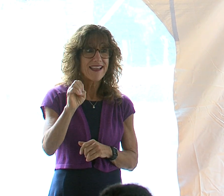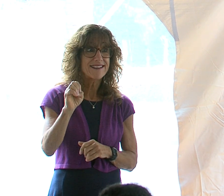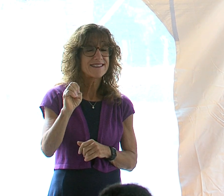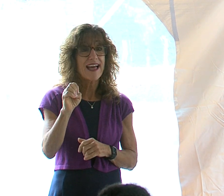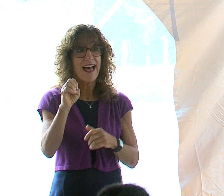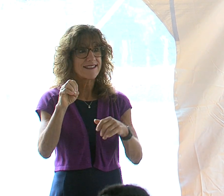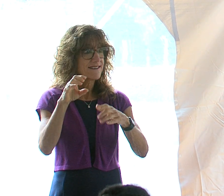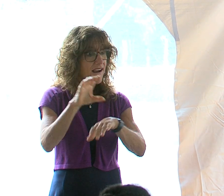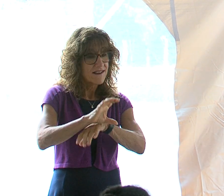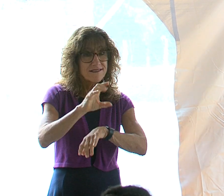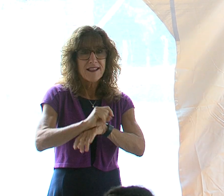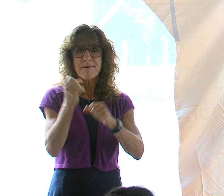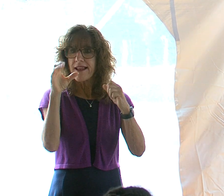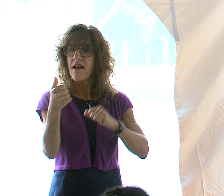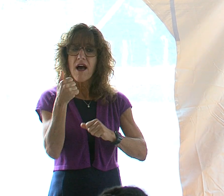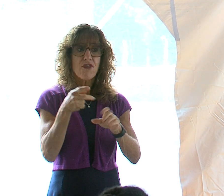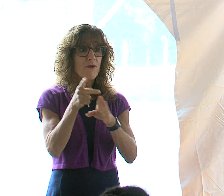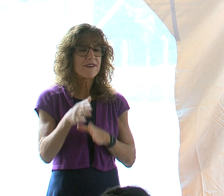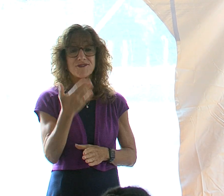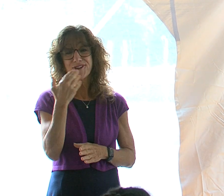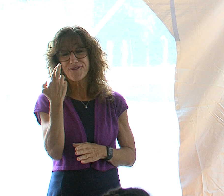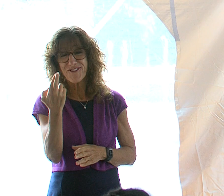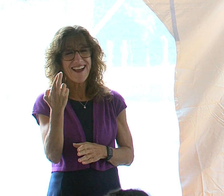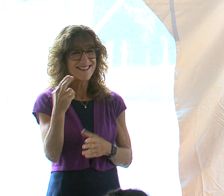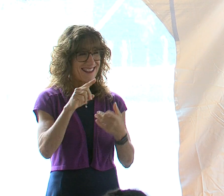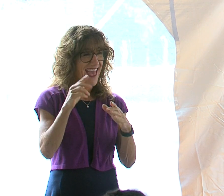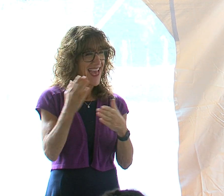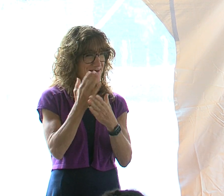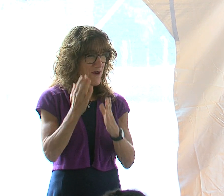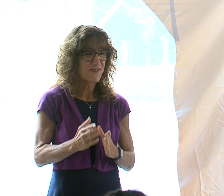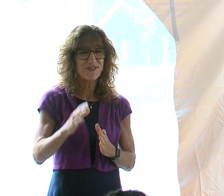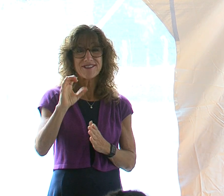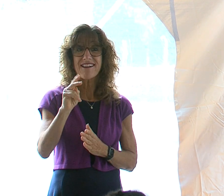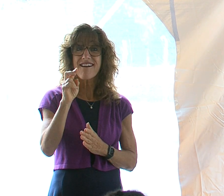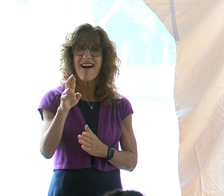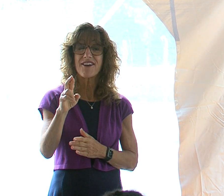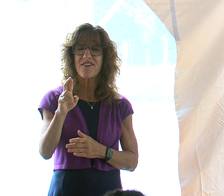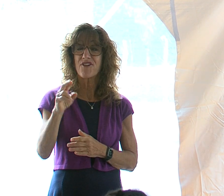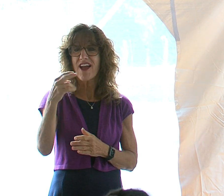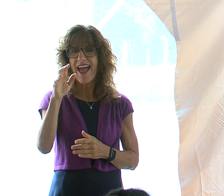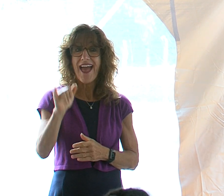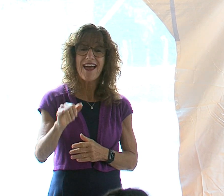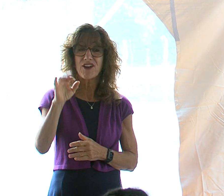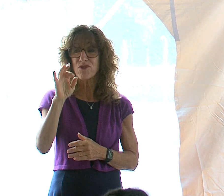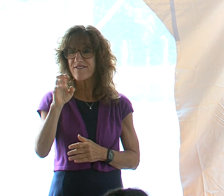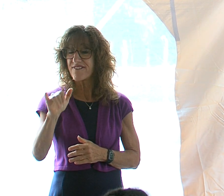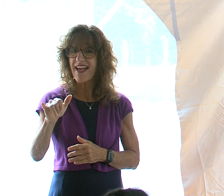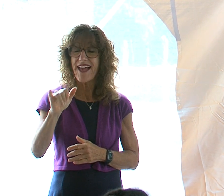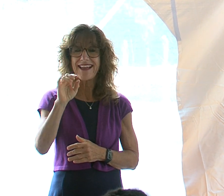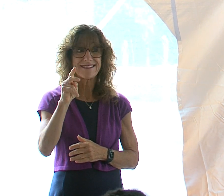other professionals. And of course, my good friends and partners at Conifer LaChase Construction, Henry Fay, John Denman, and Tyler